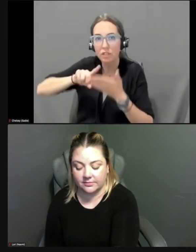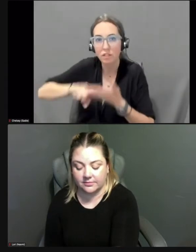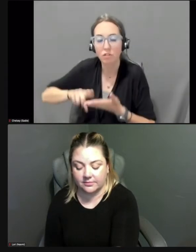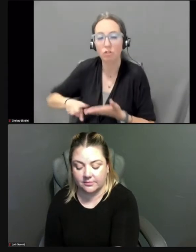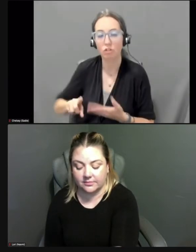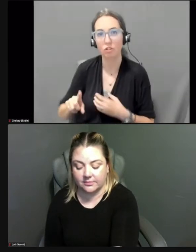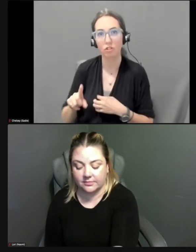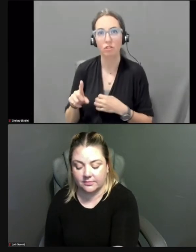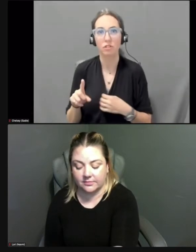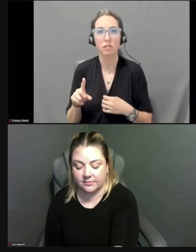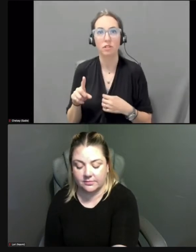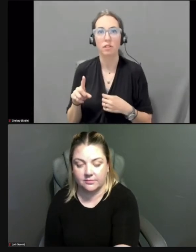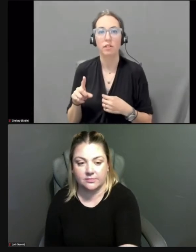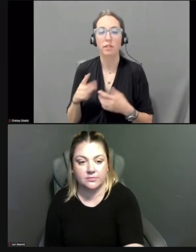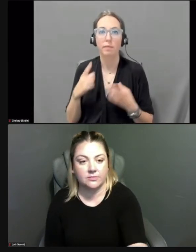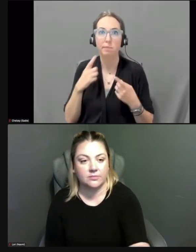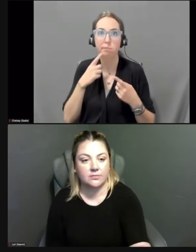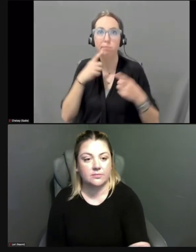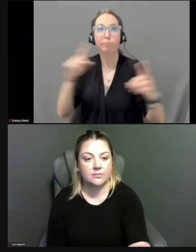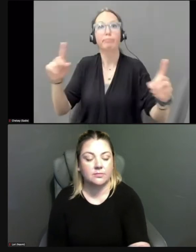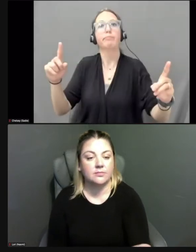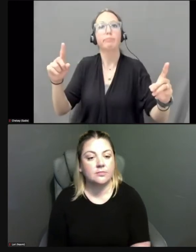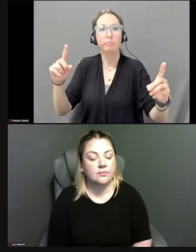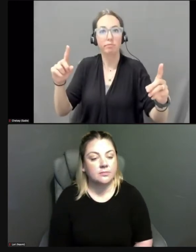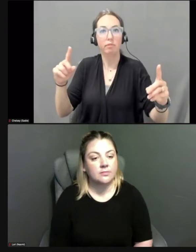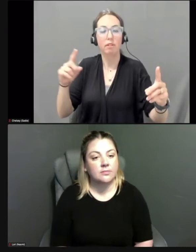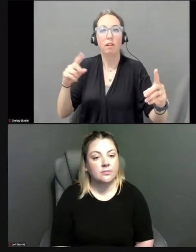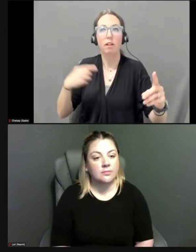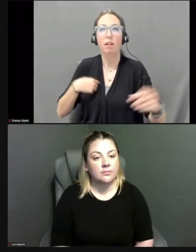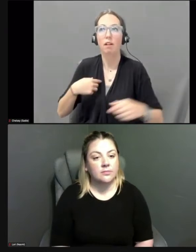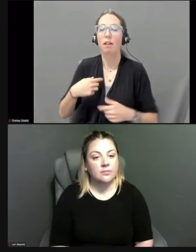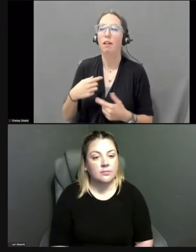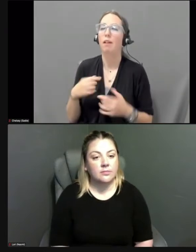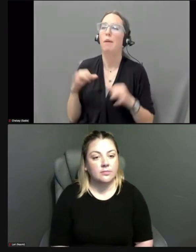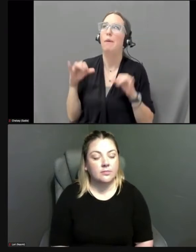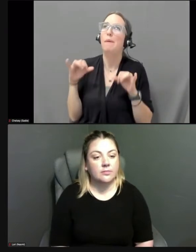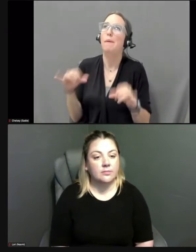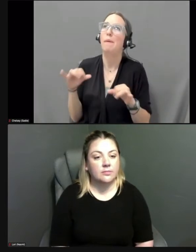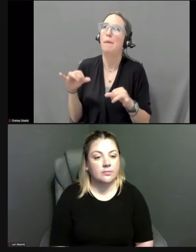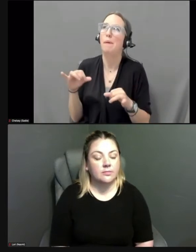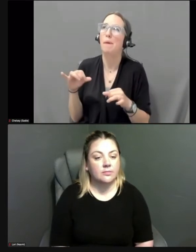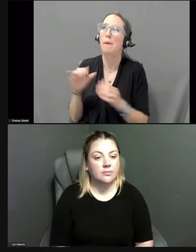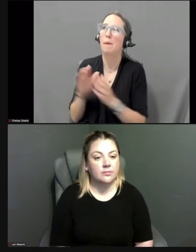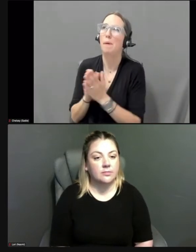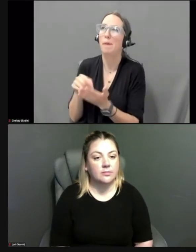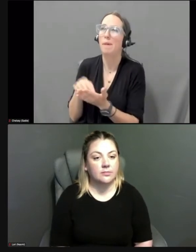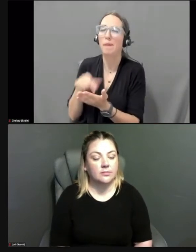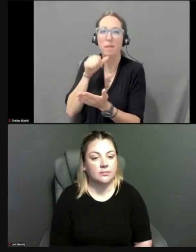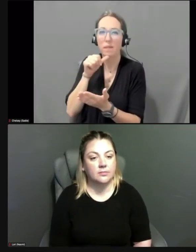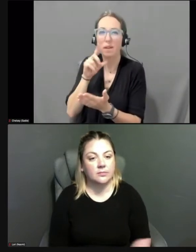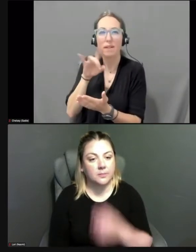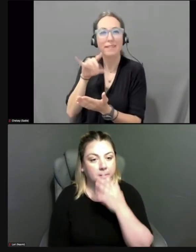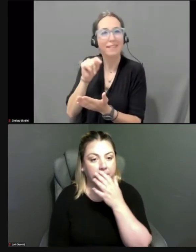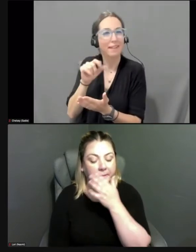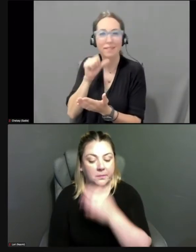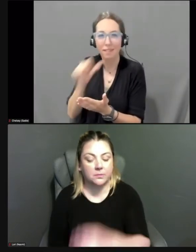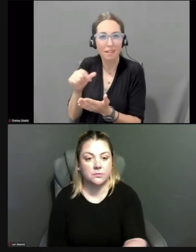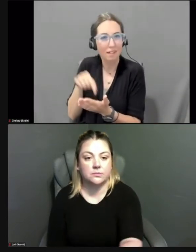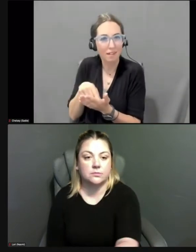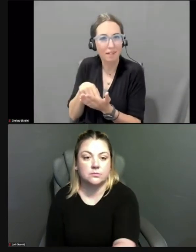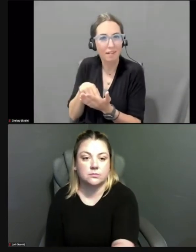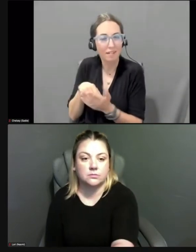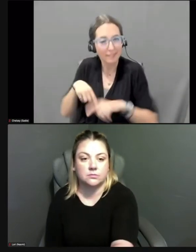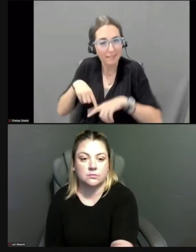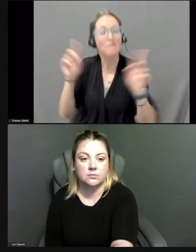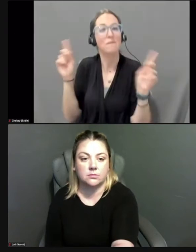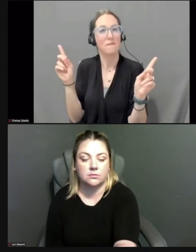it finally like clicked for me that, oh, this isn't a diet, that this is something else. But I think it's neat